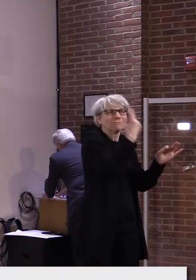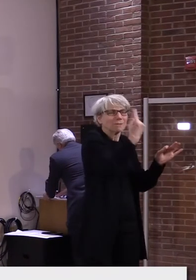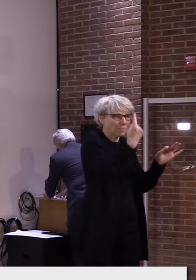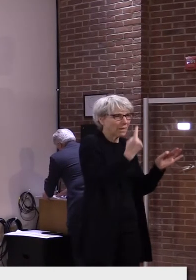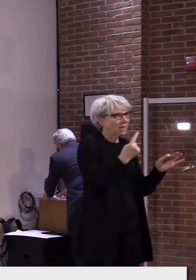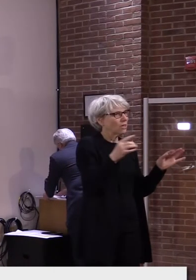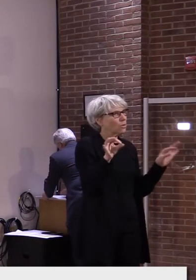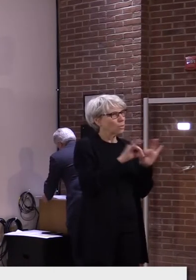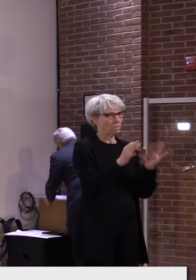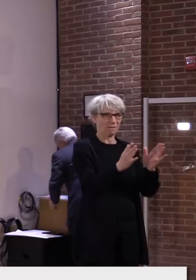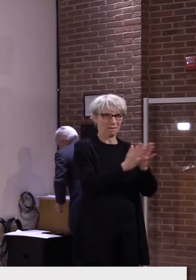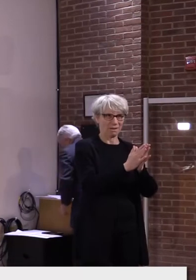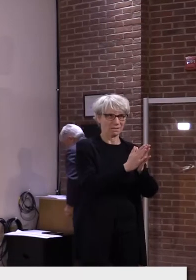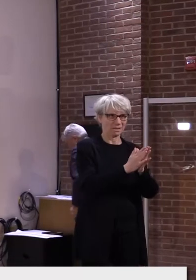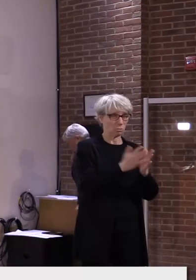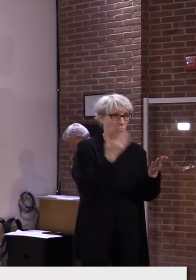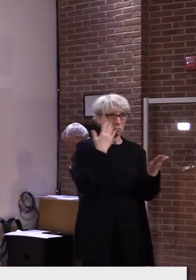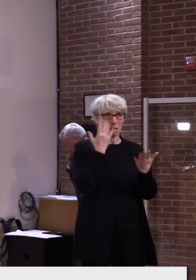to